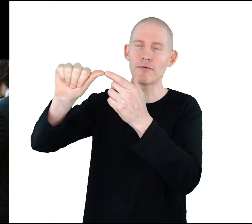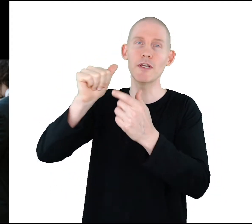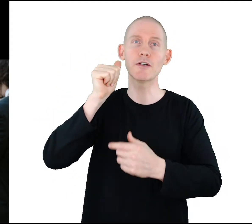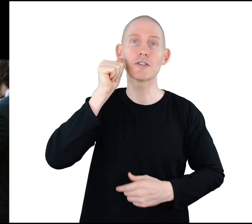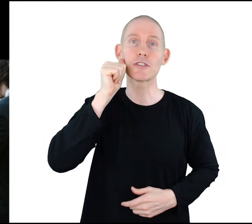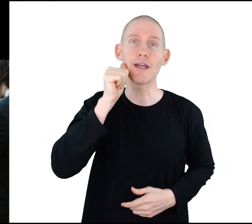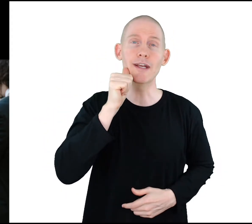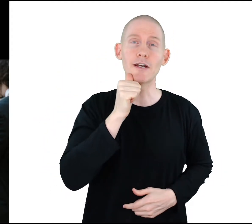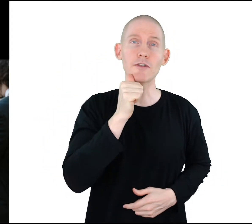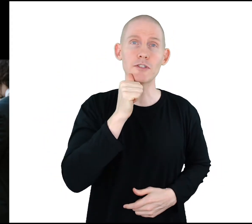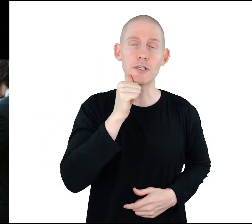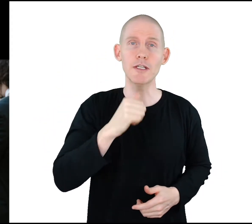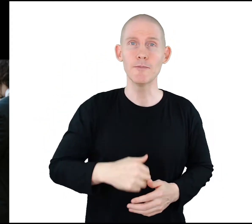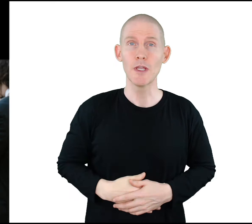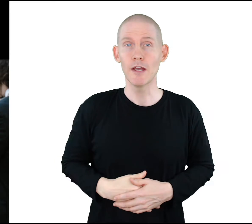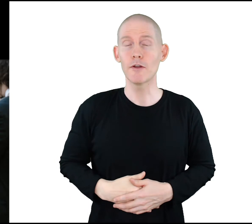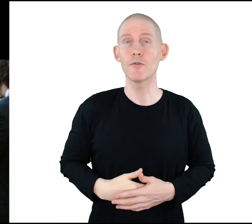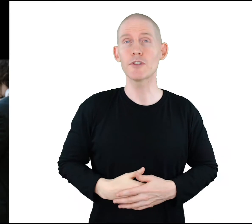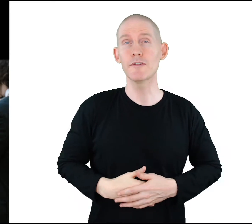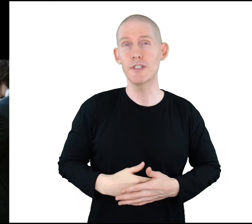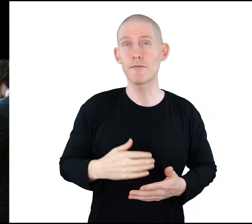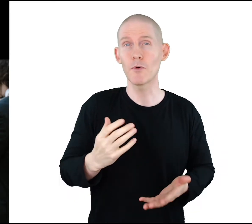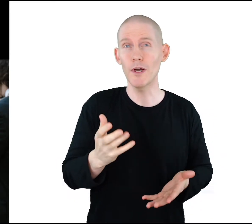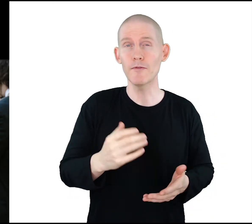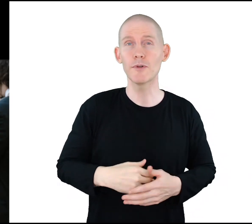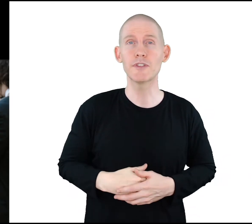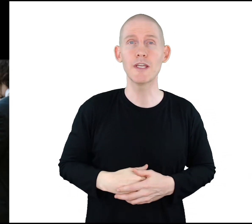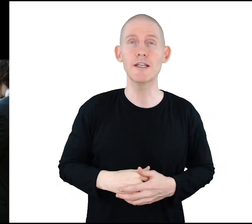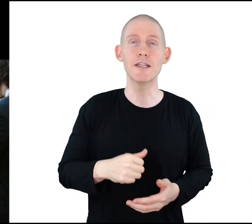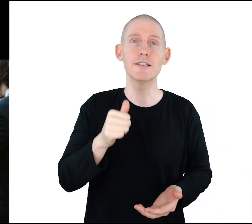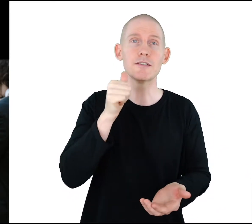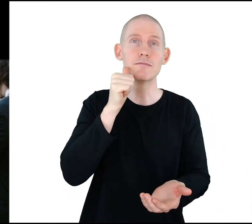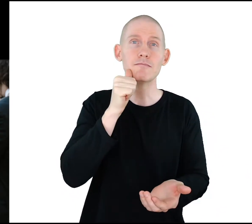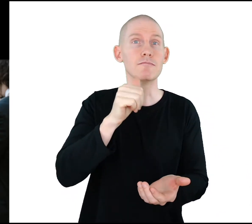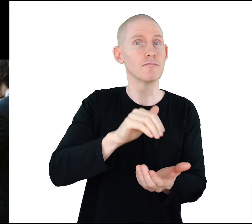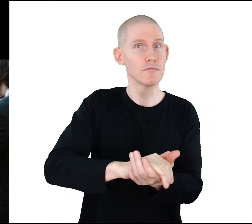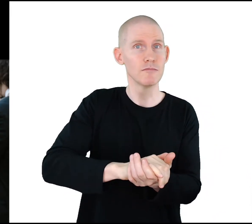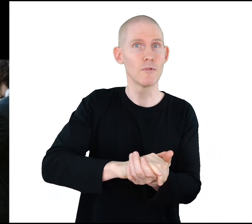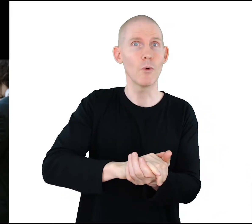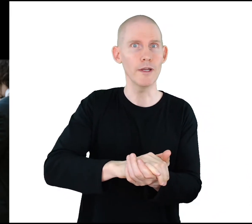finger just sliding down the cheek. Another version I've seen for wife once again is wife.